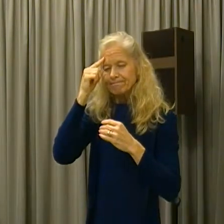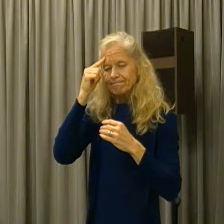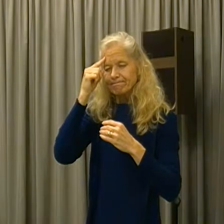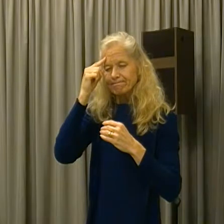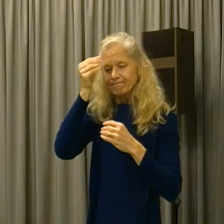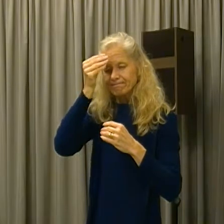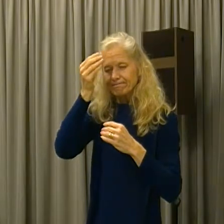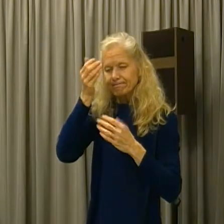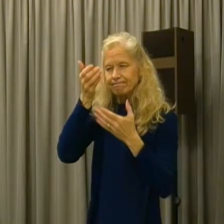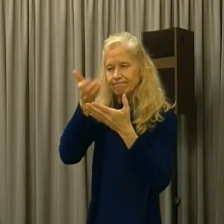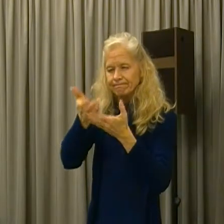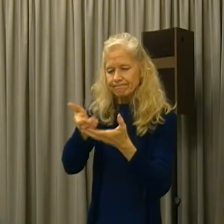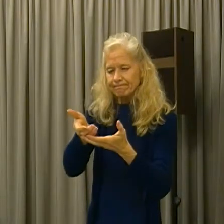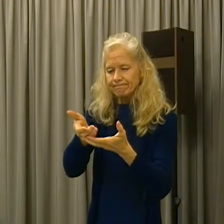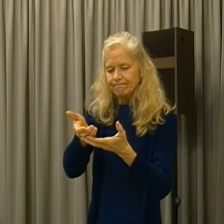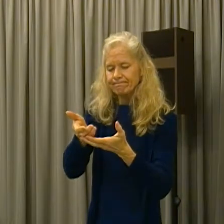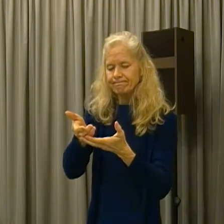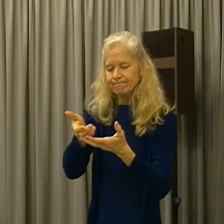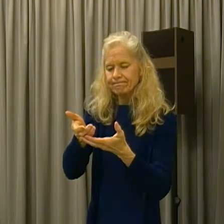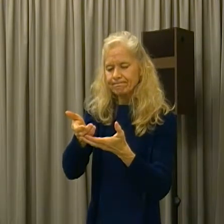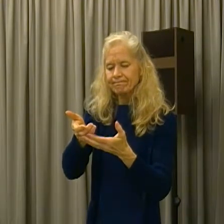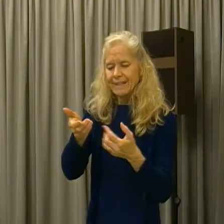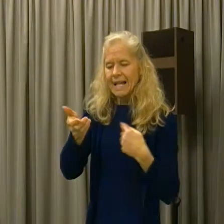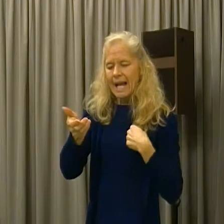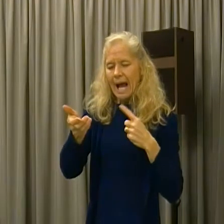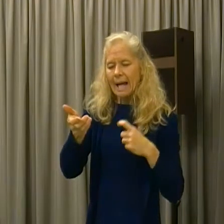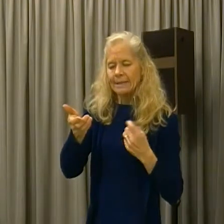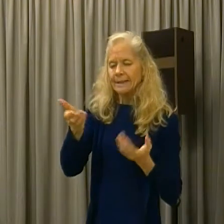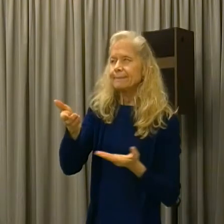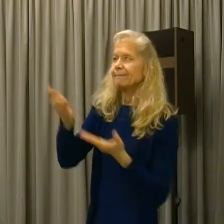Any new thought, godly thoughts need to be built in and established?